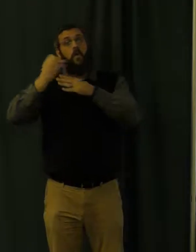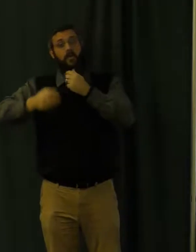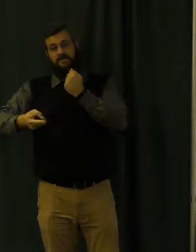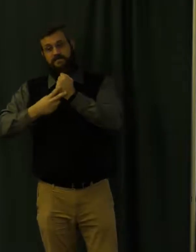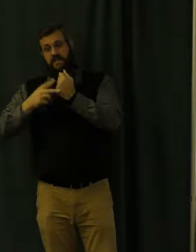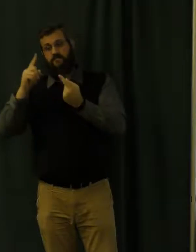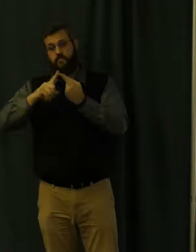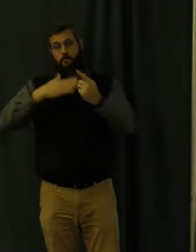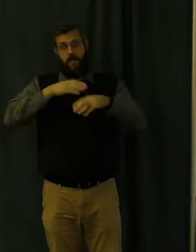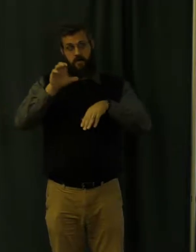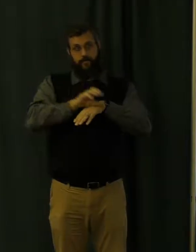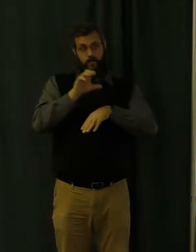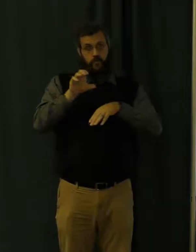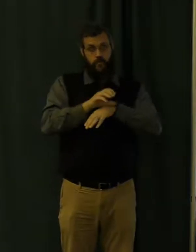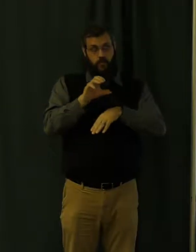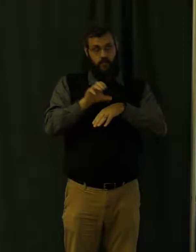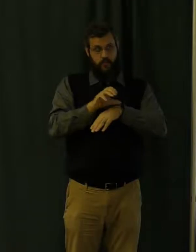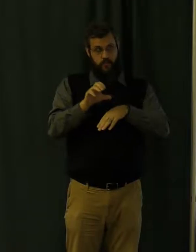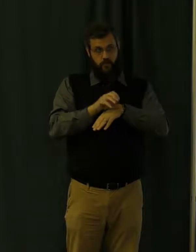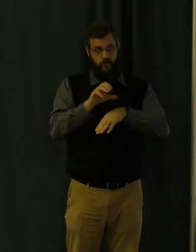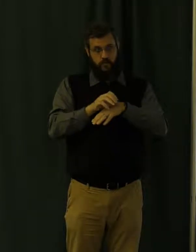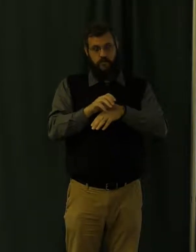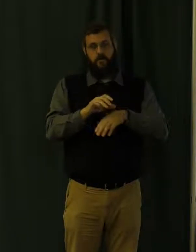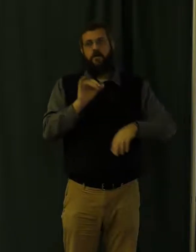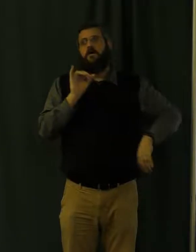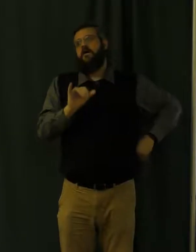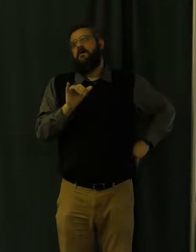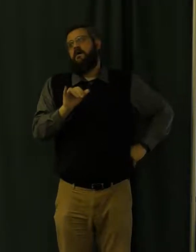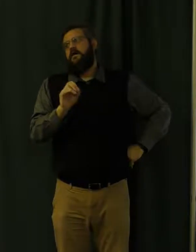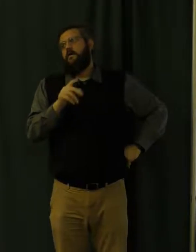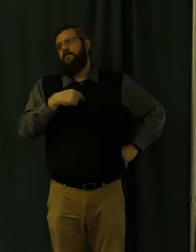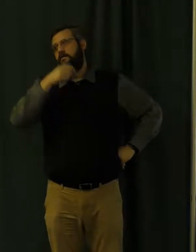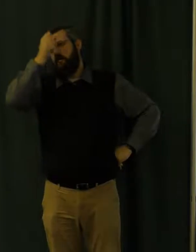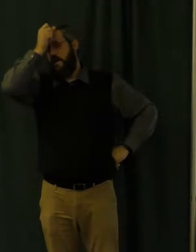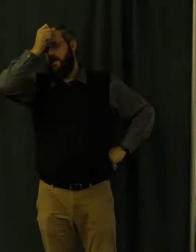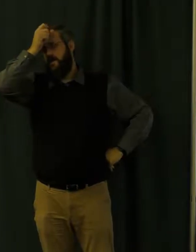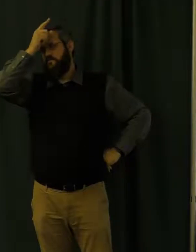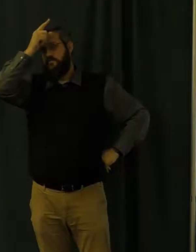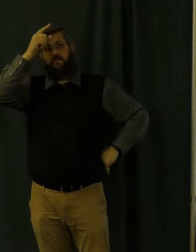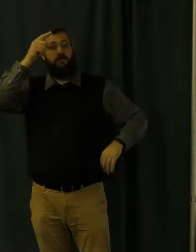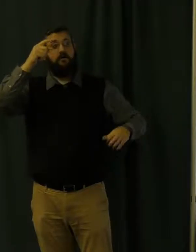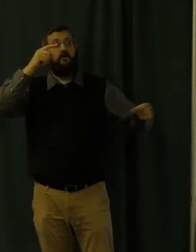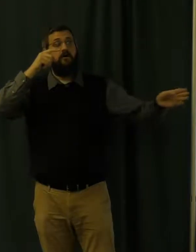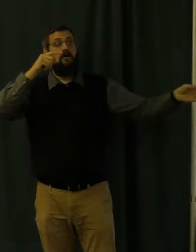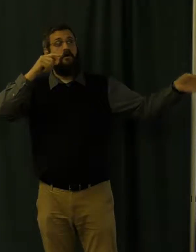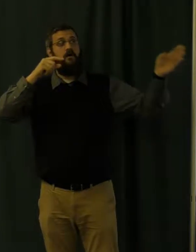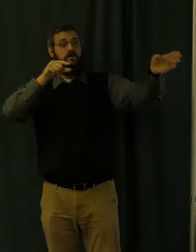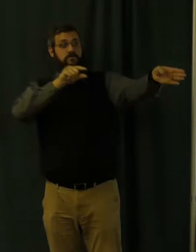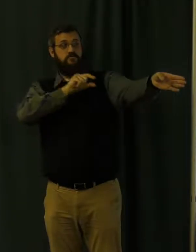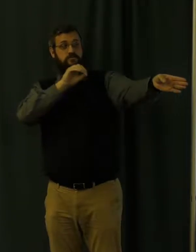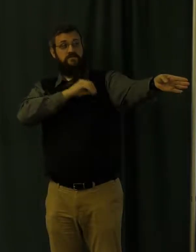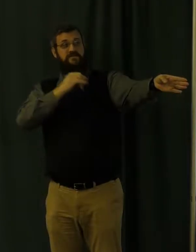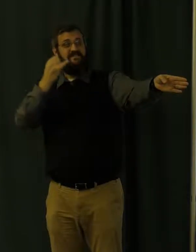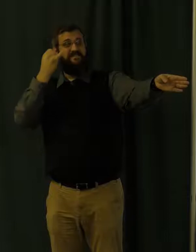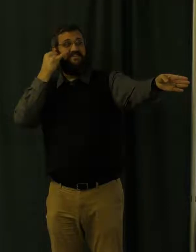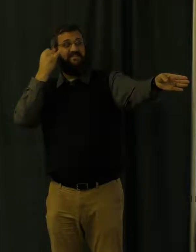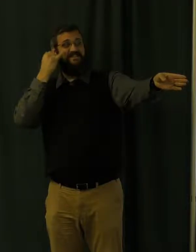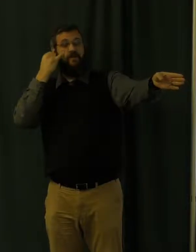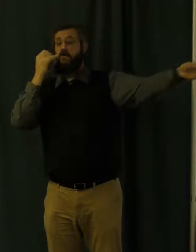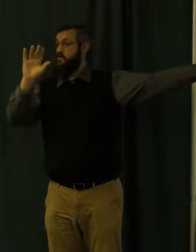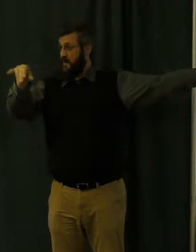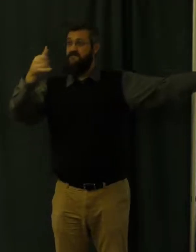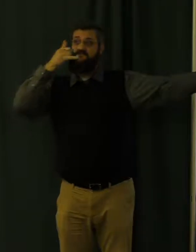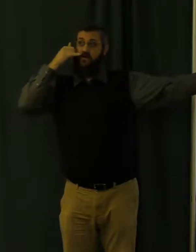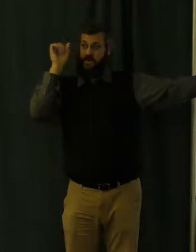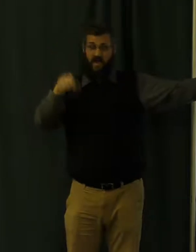to my desktop. If I, okay. Gotcha. Yeah. And if You can your also computer not gets full dropped in the You can also rain, do it